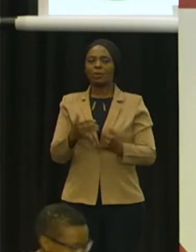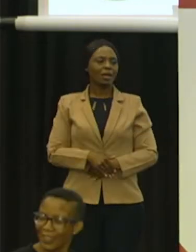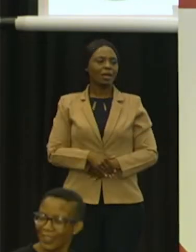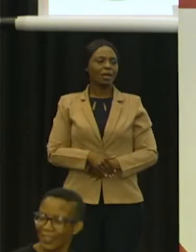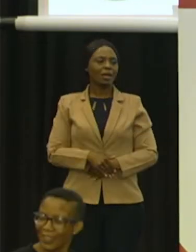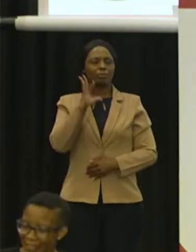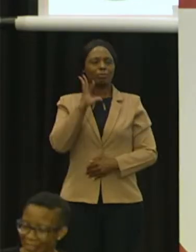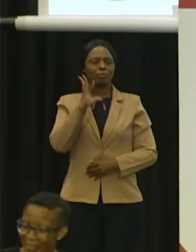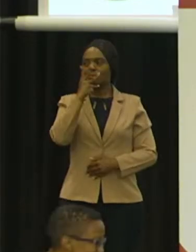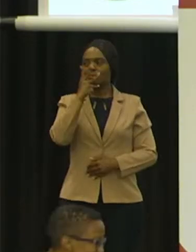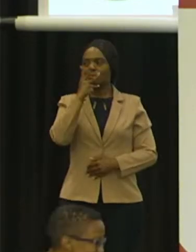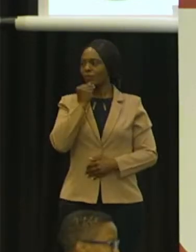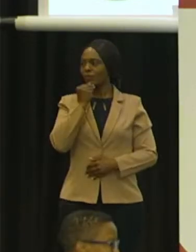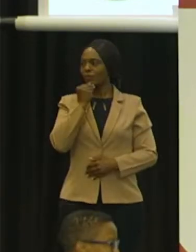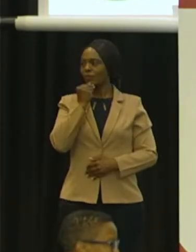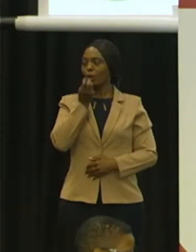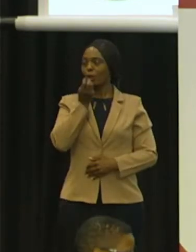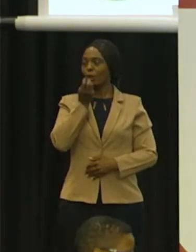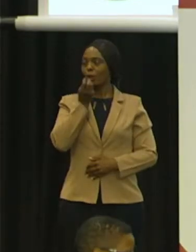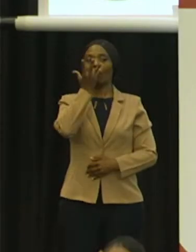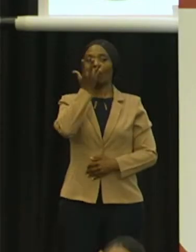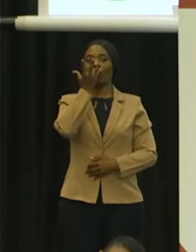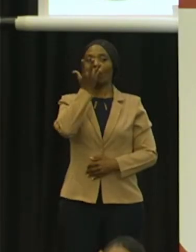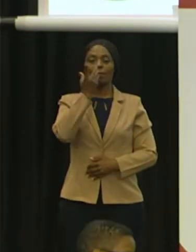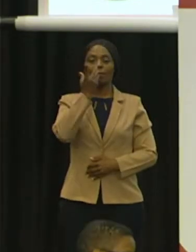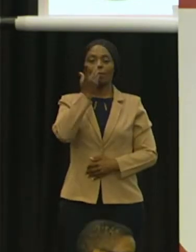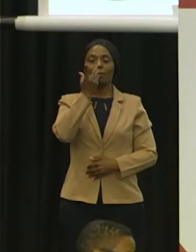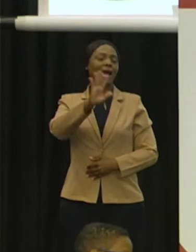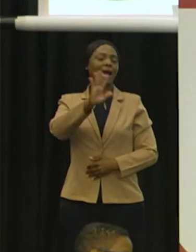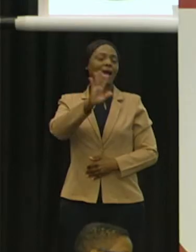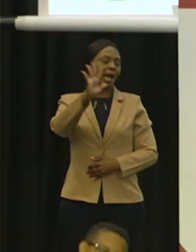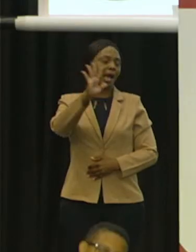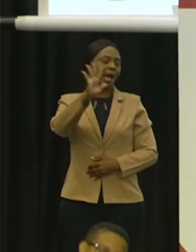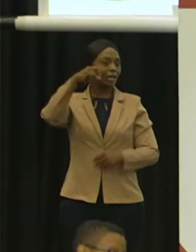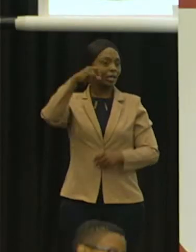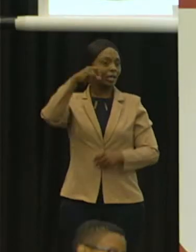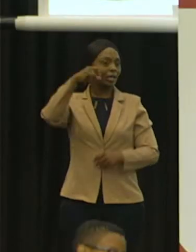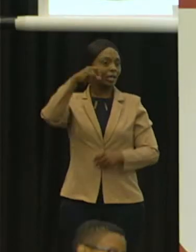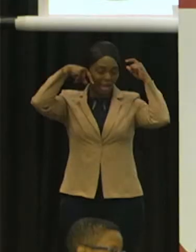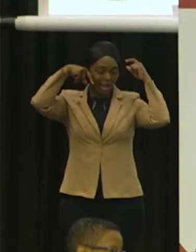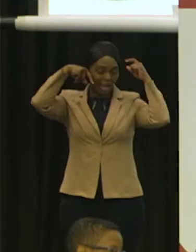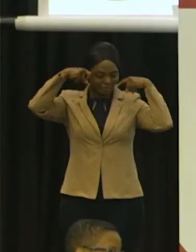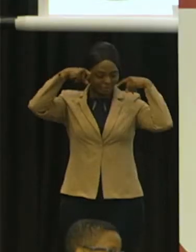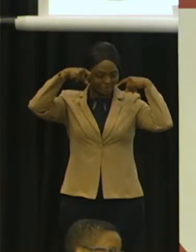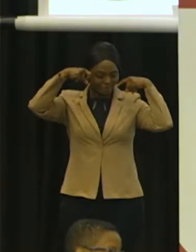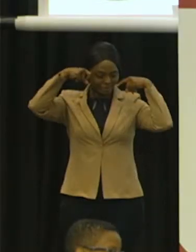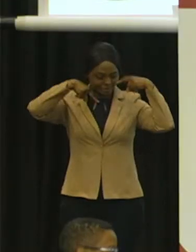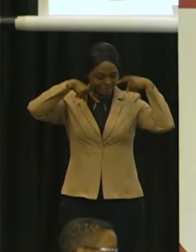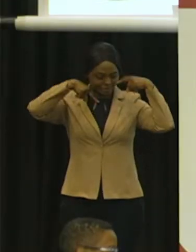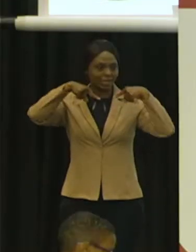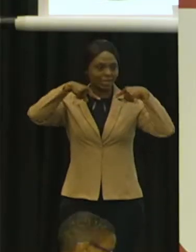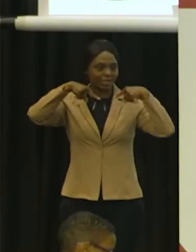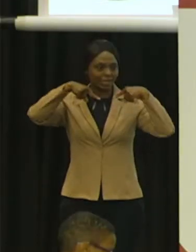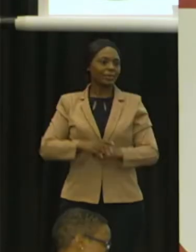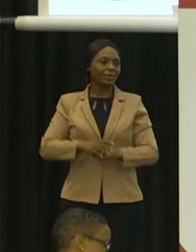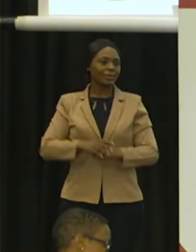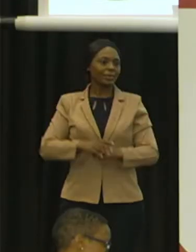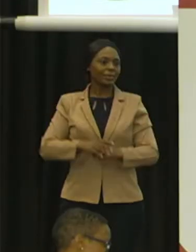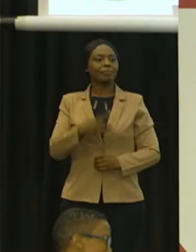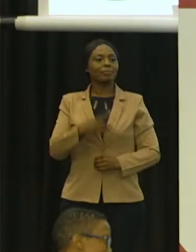"You're glowing." So I said, "I'm sweaty," because I was running around. But actually, and I say